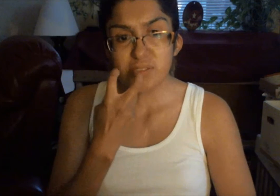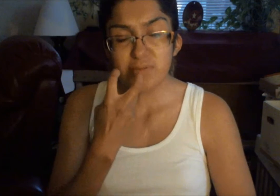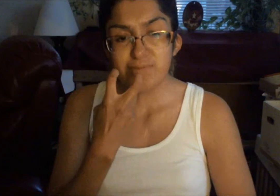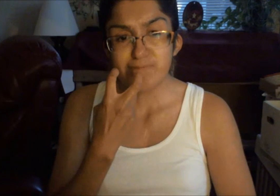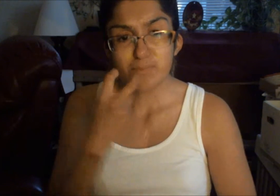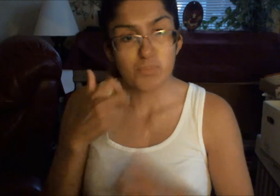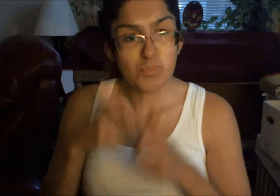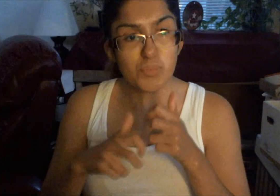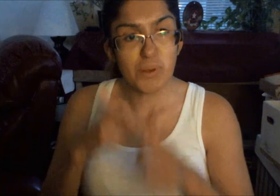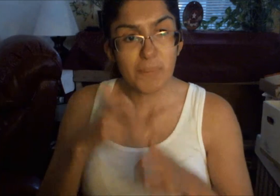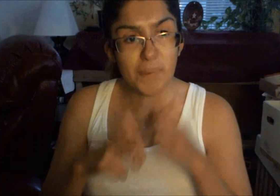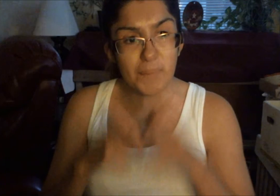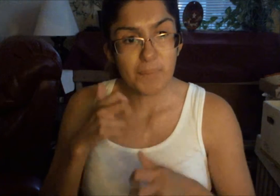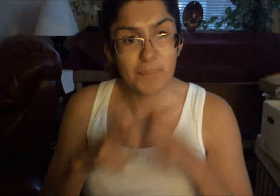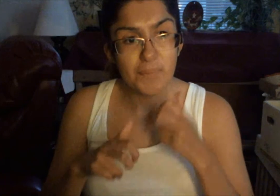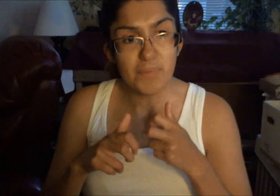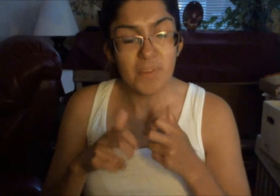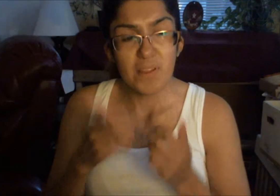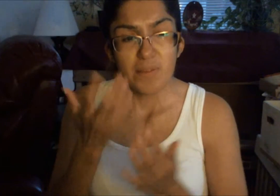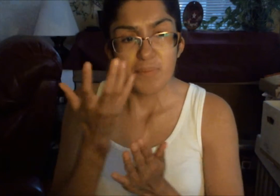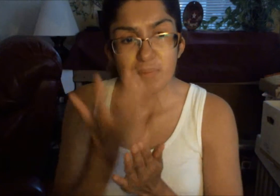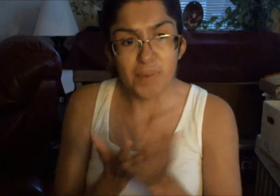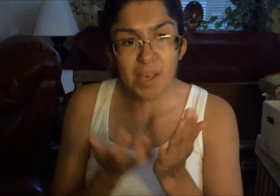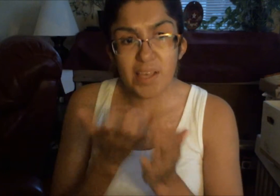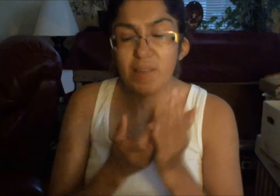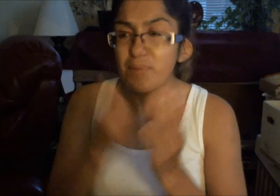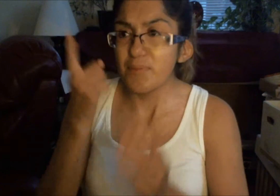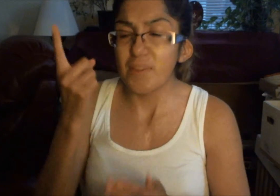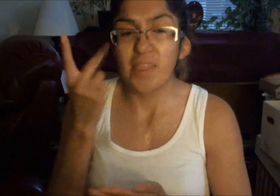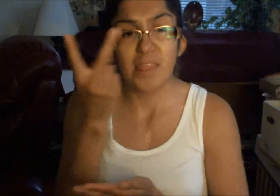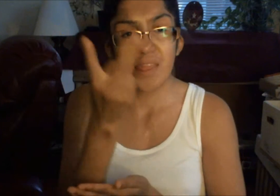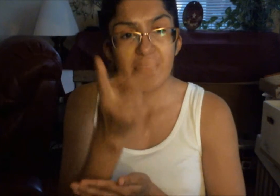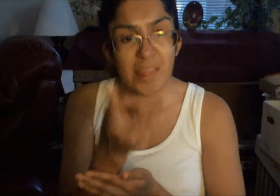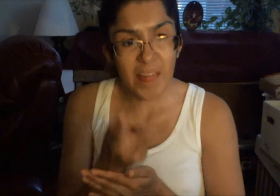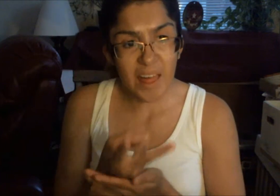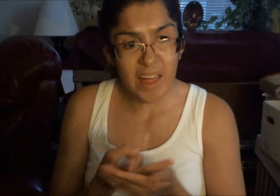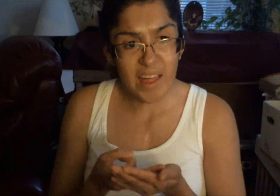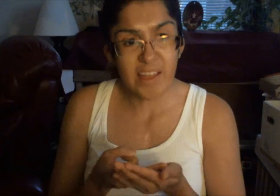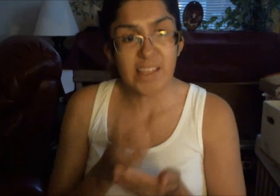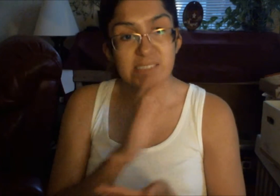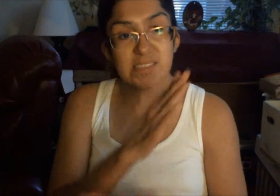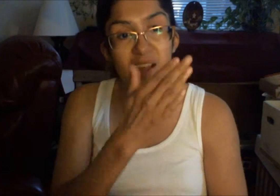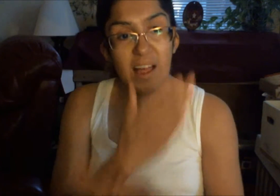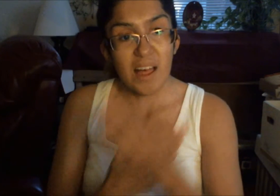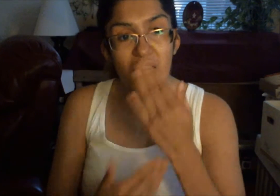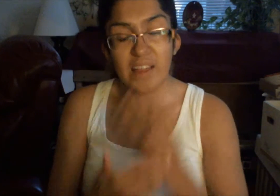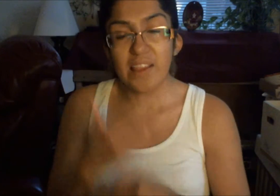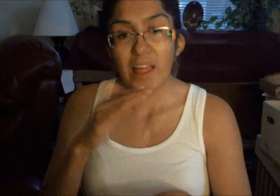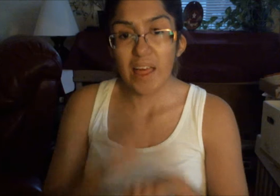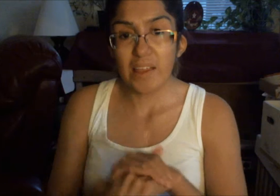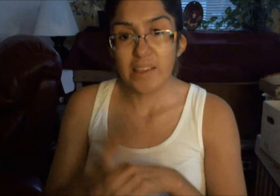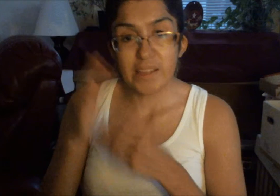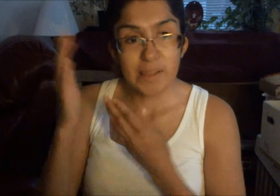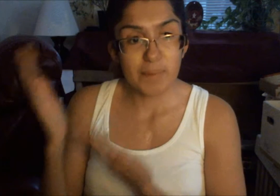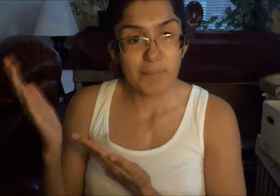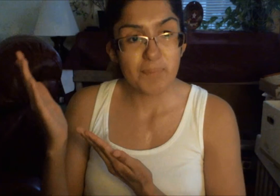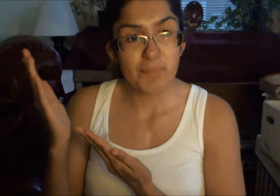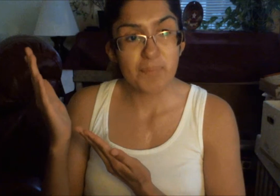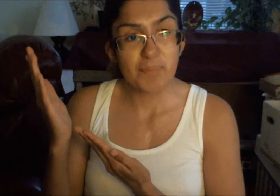Rated PG. Peter. The NBC team takes a closer look at concussions in high school athletes. Are new state safety programs